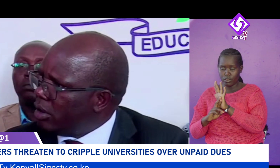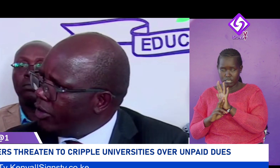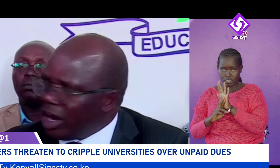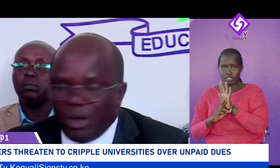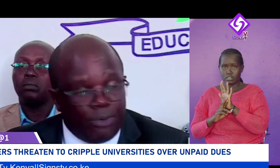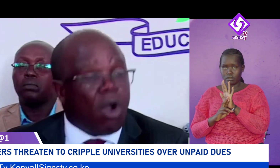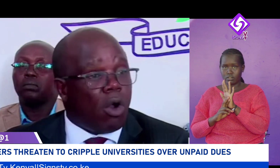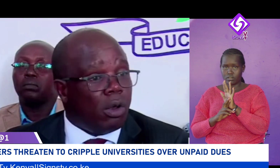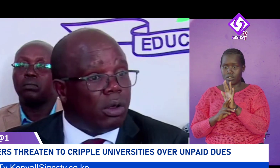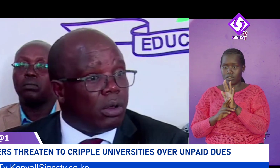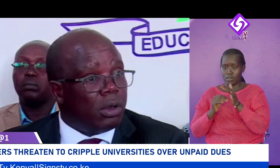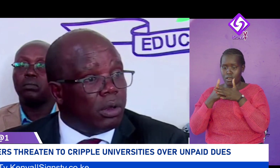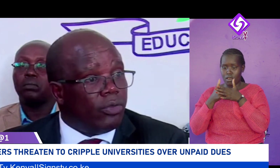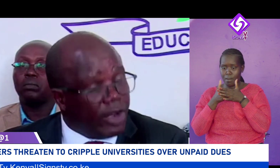that before